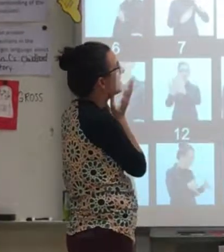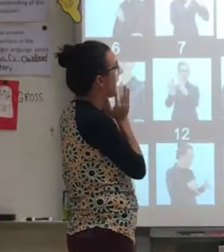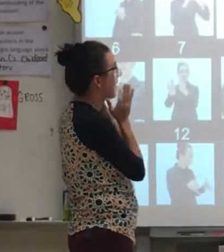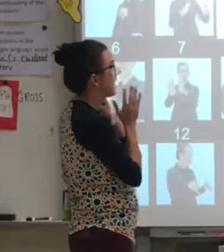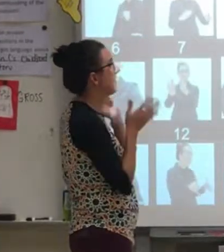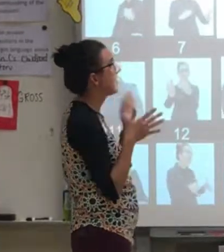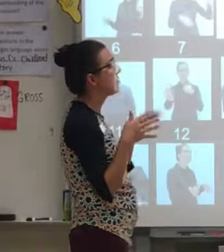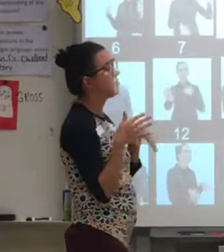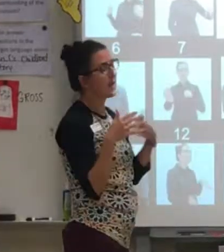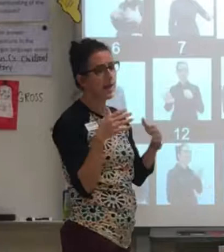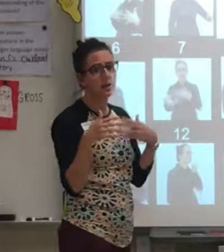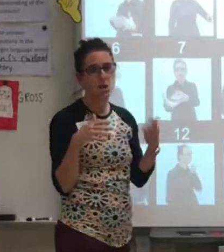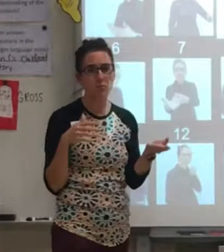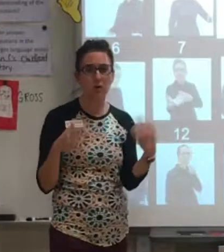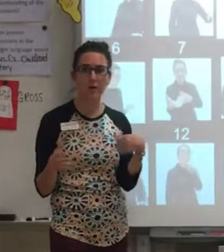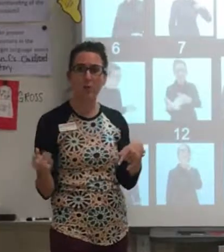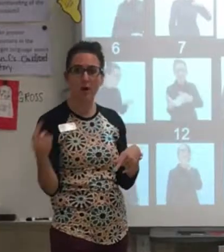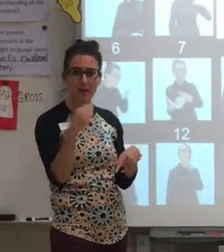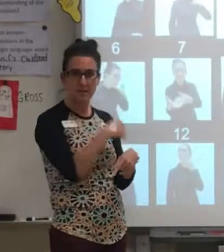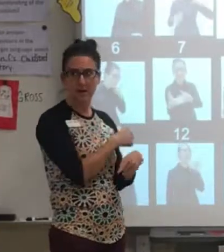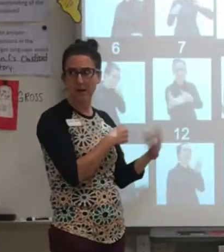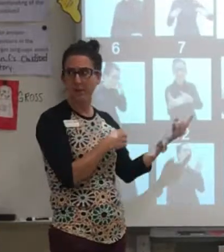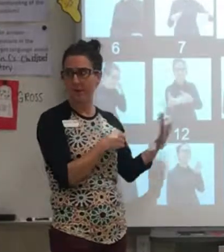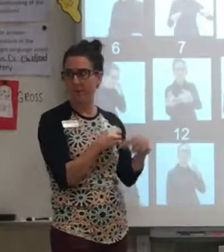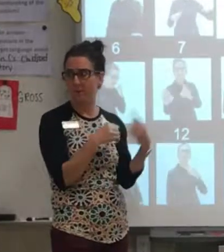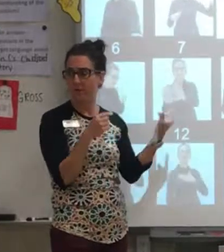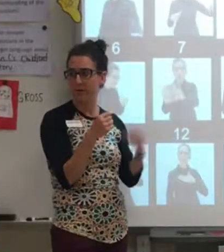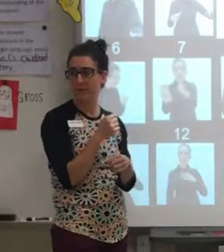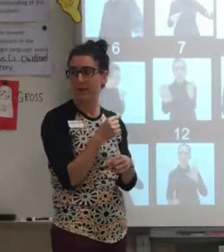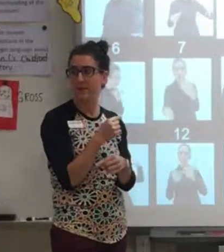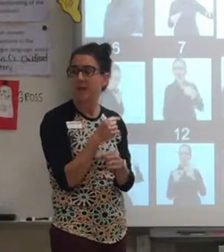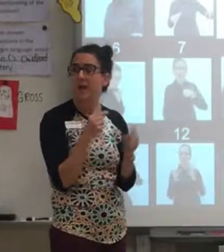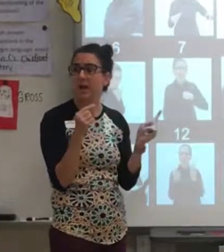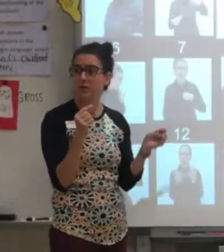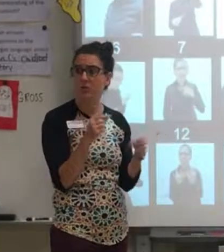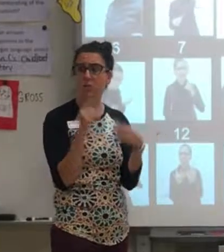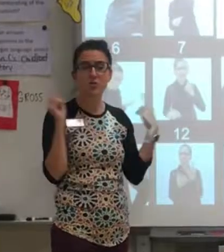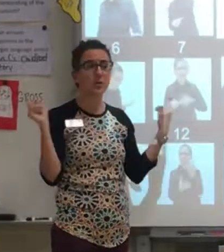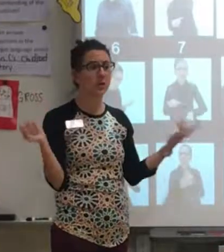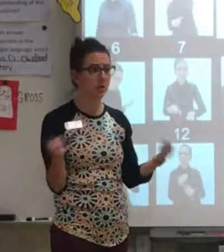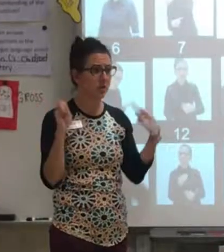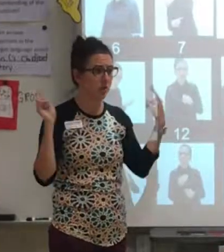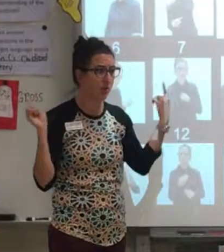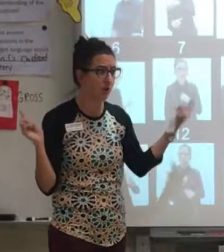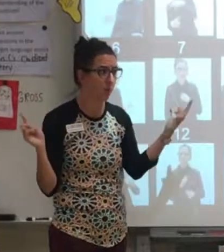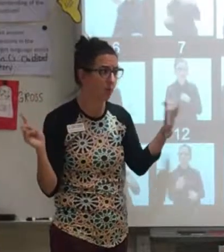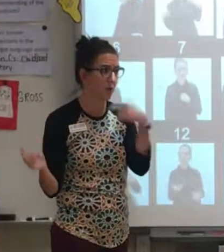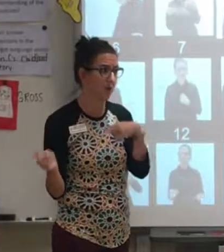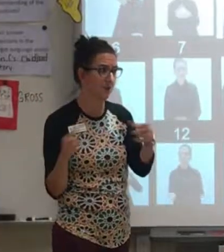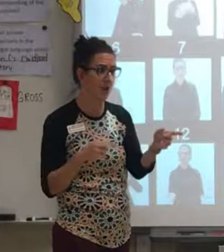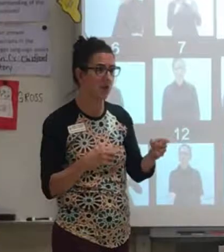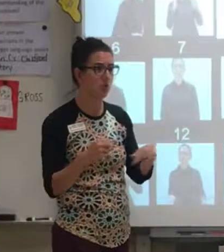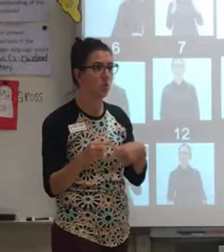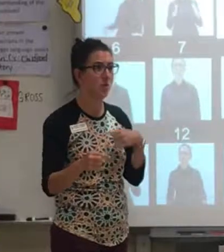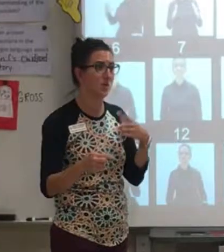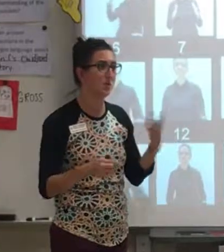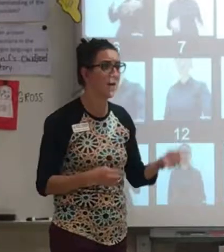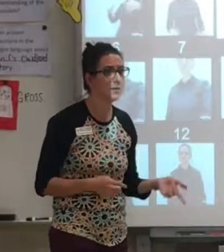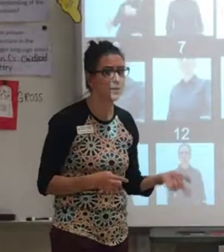Now, even though you can't go more than once by coming up and moving things, I do want to encourage you to help your classmates. You can discuss it,